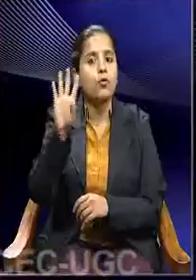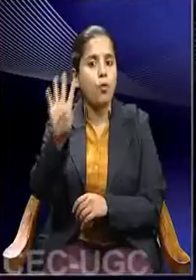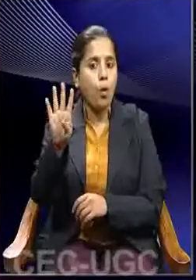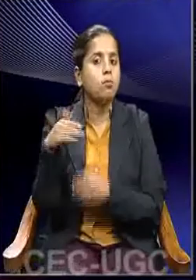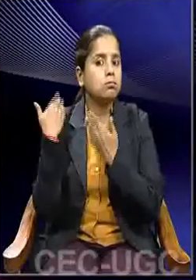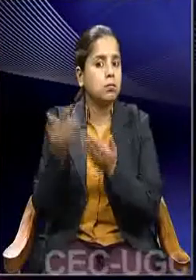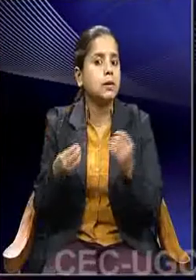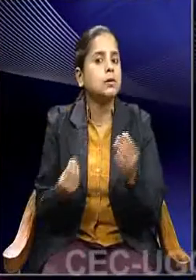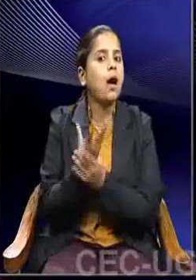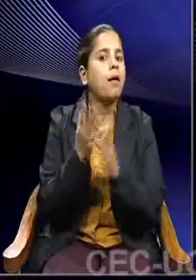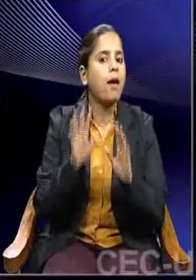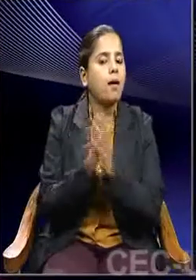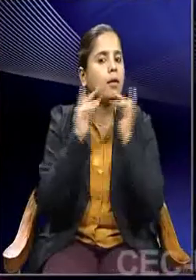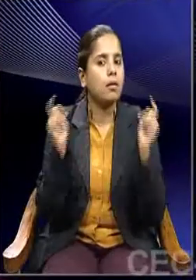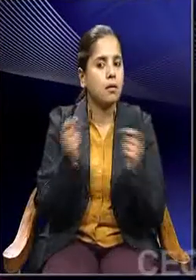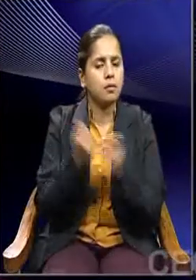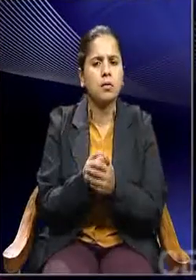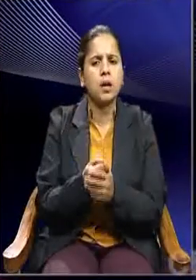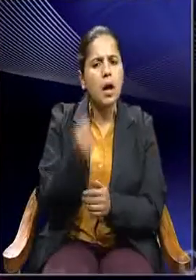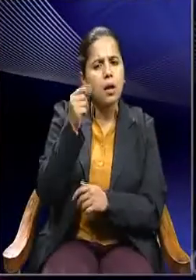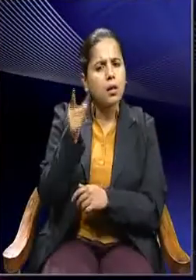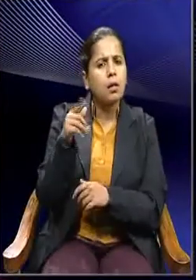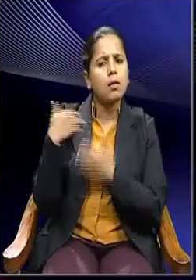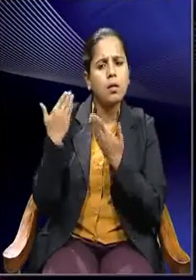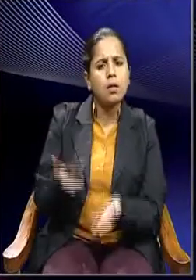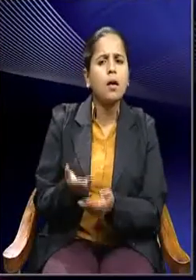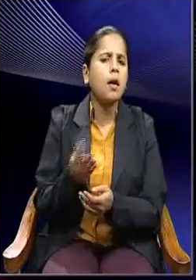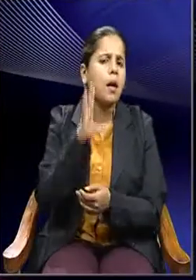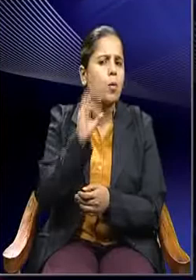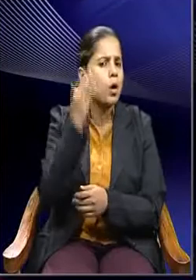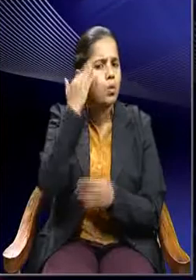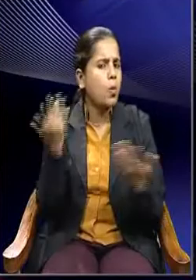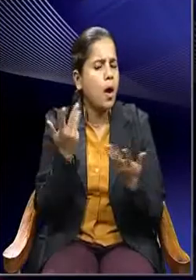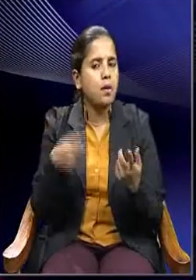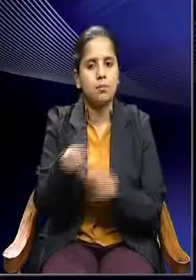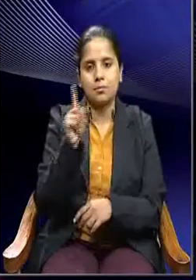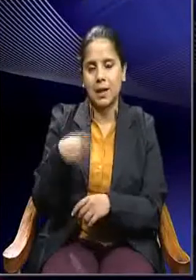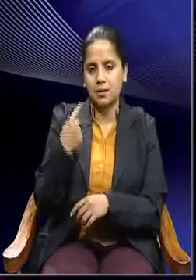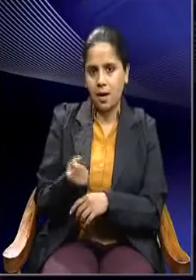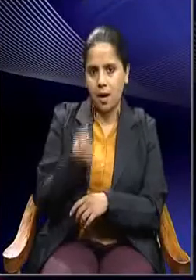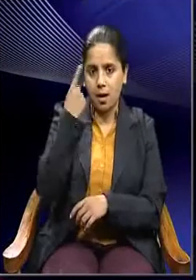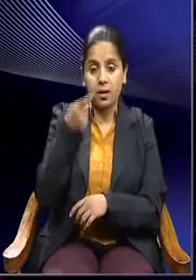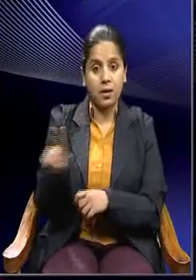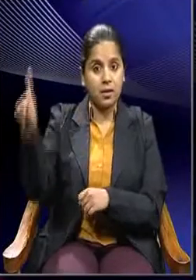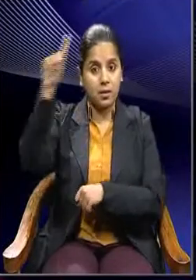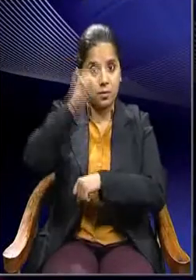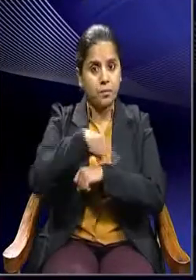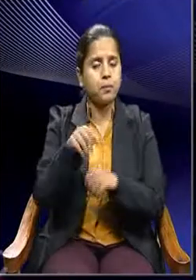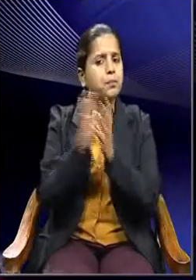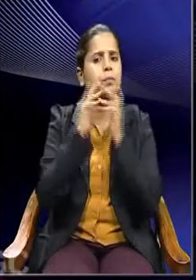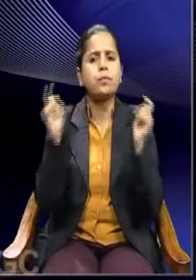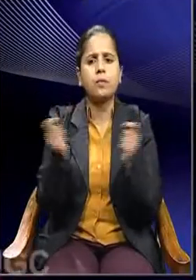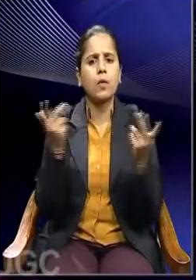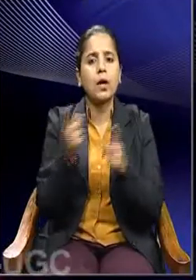1994. Why it becomes significant? Once again, we must understand that the day celebrates